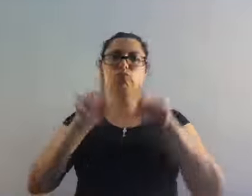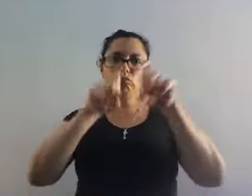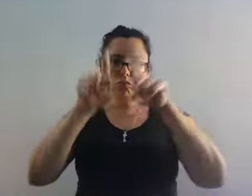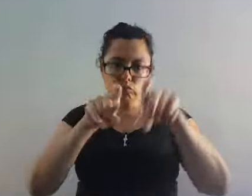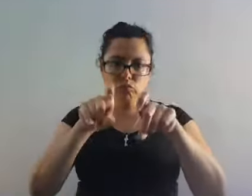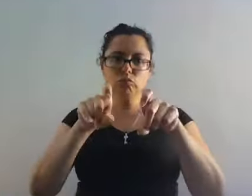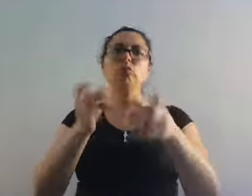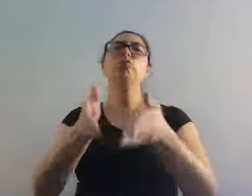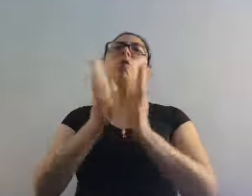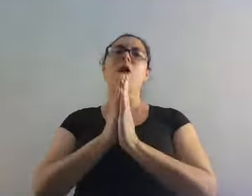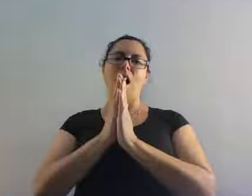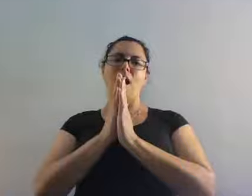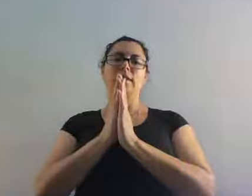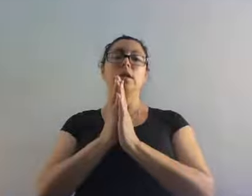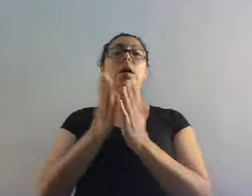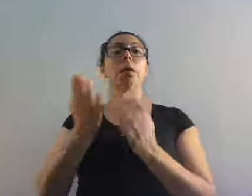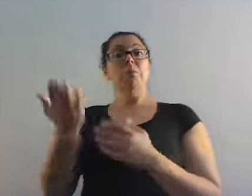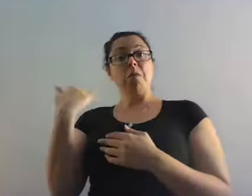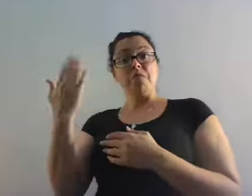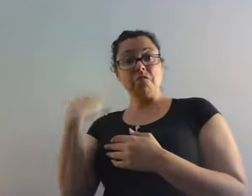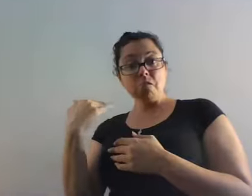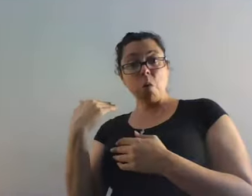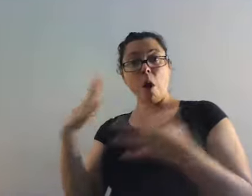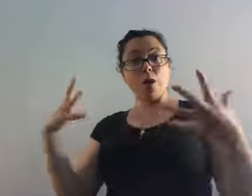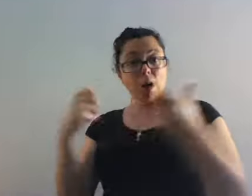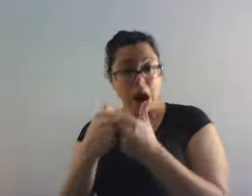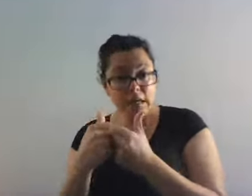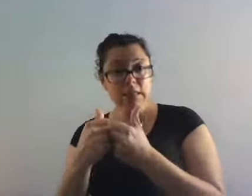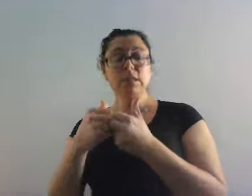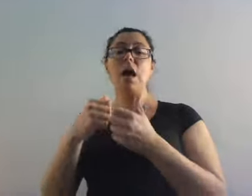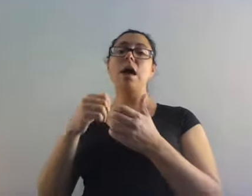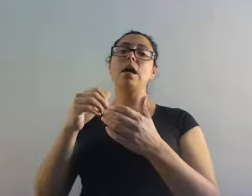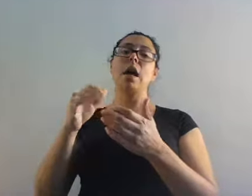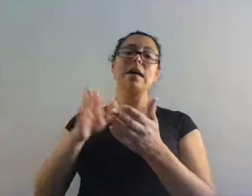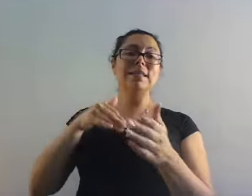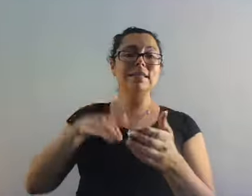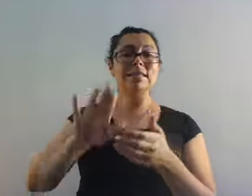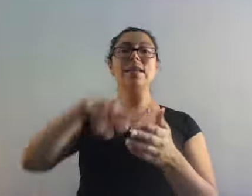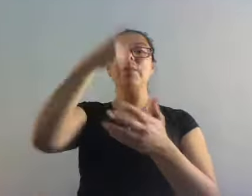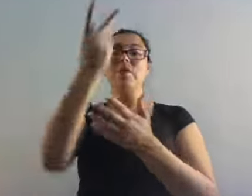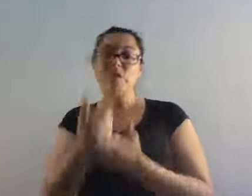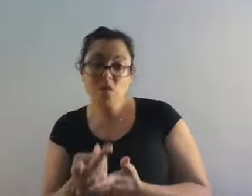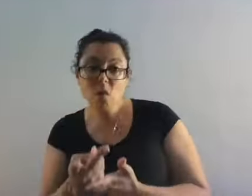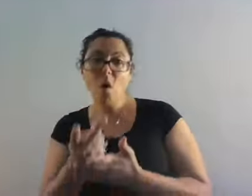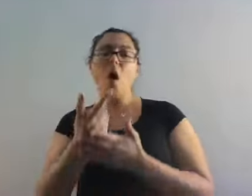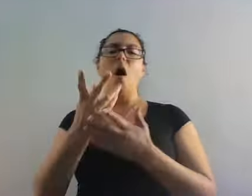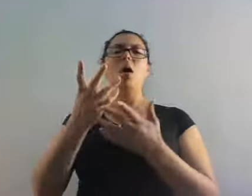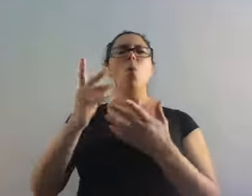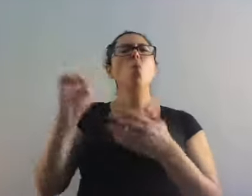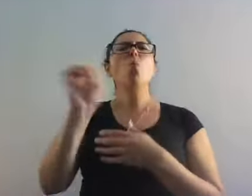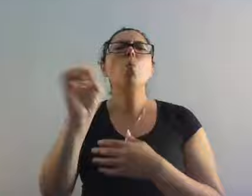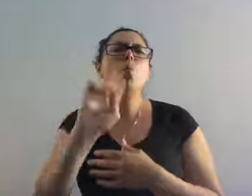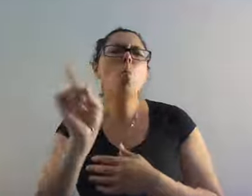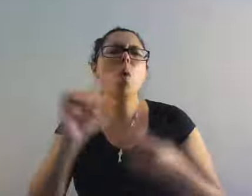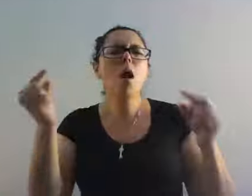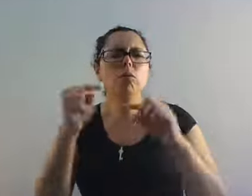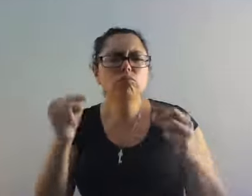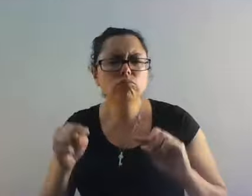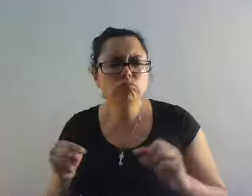or a motor vehicle accident, or a slip and fall, and what body parts were. If they don't tell you the